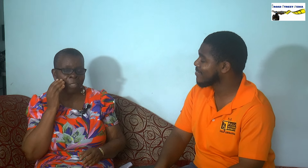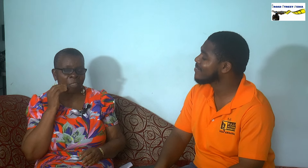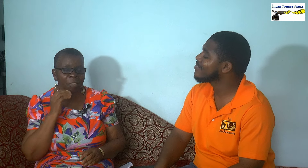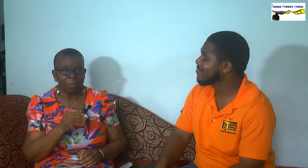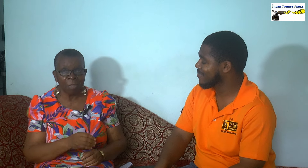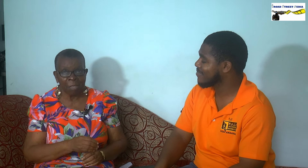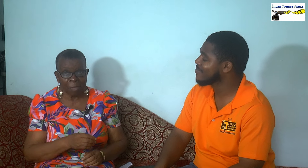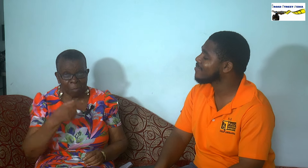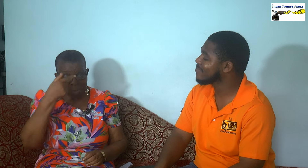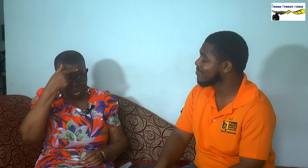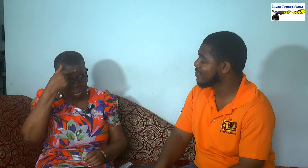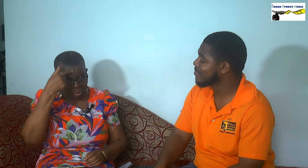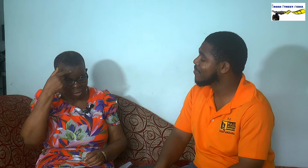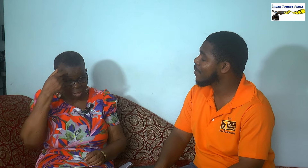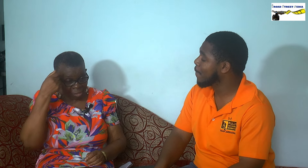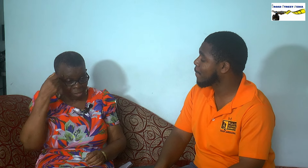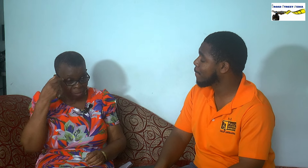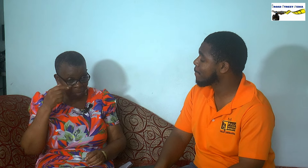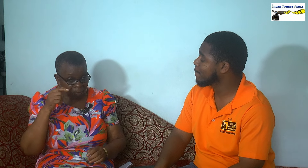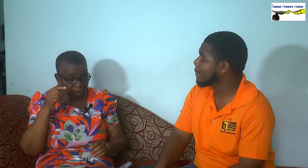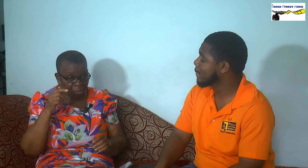experience because